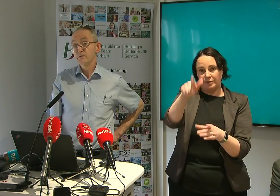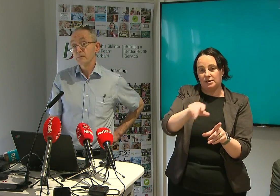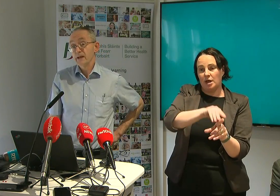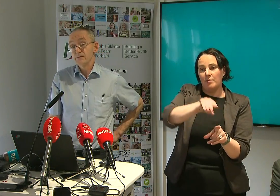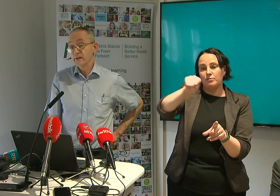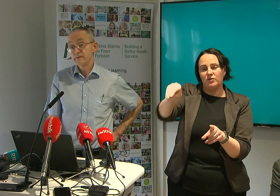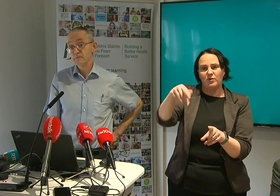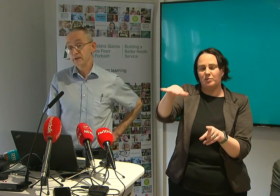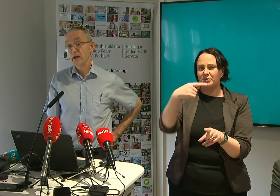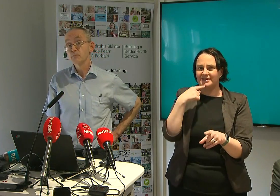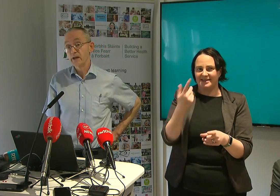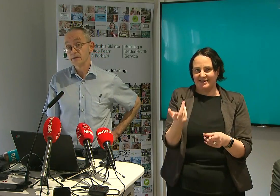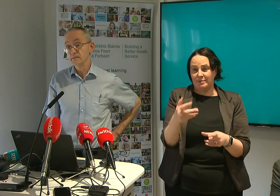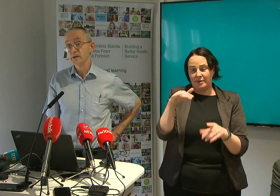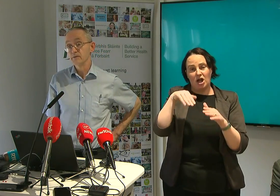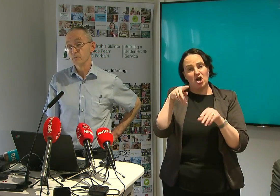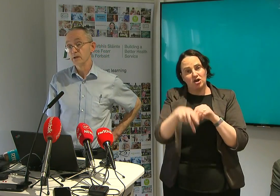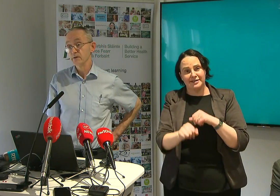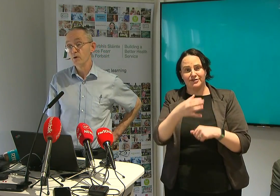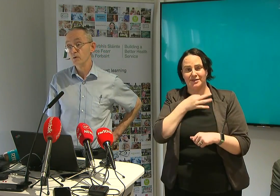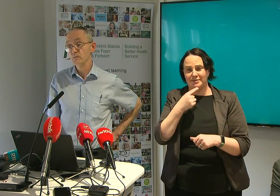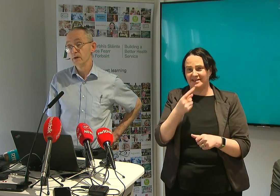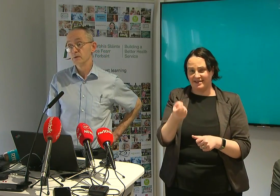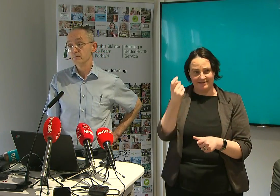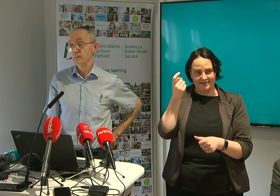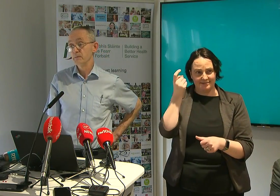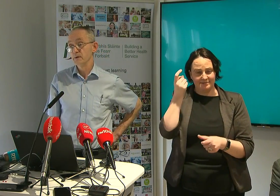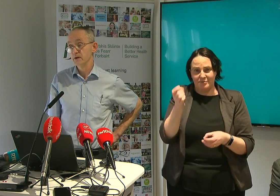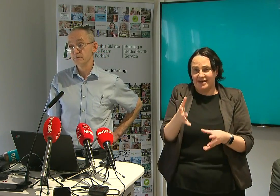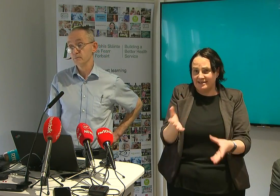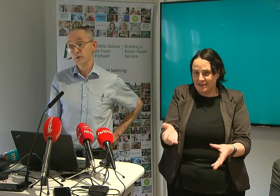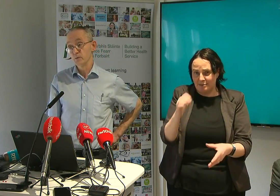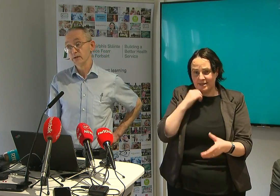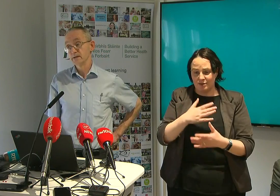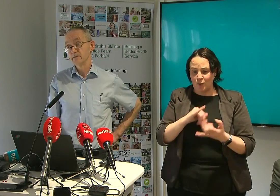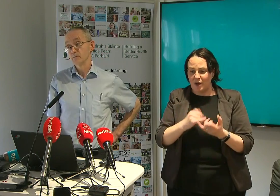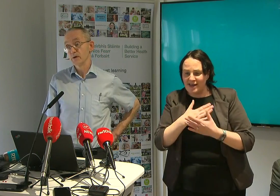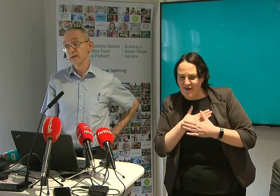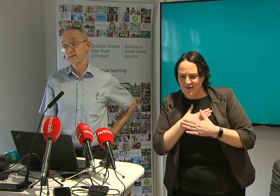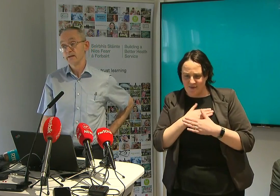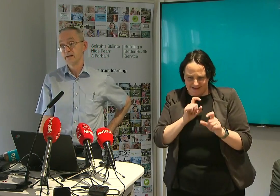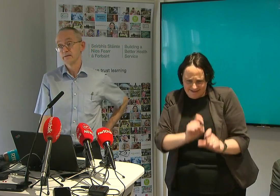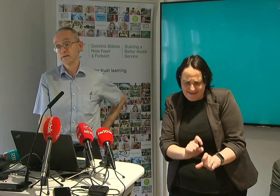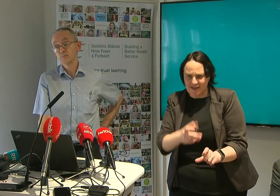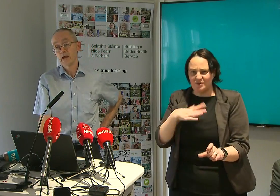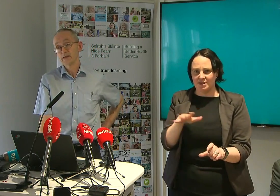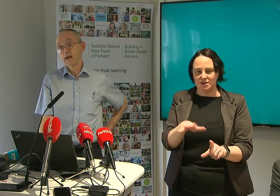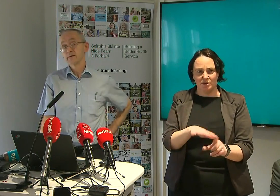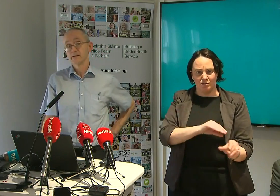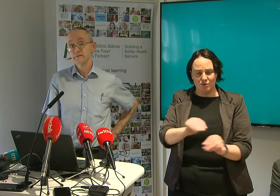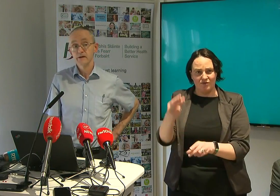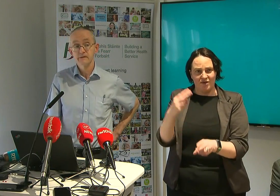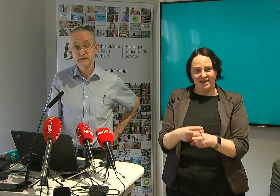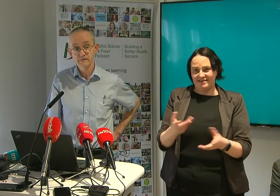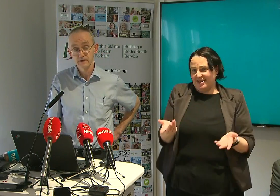risk, but for many of us that's simply not practical, because we live at home, we live with people we love, we don't want to live somewhere else, and that's the